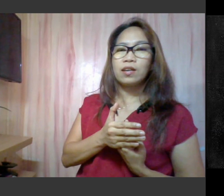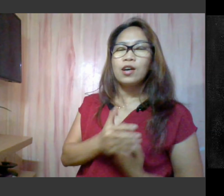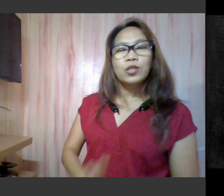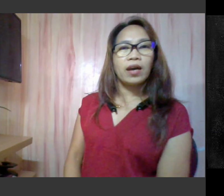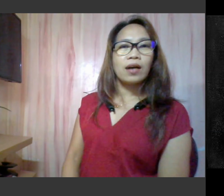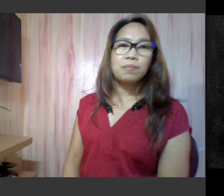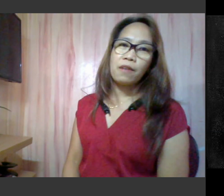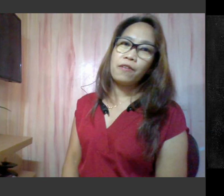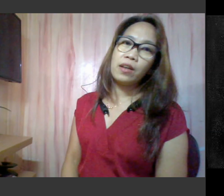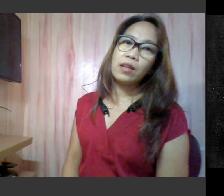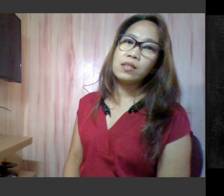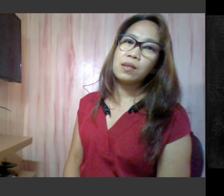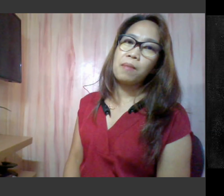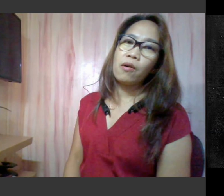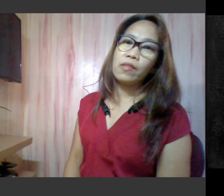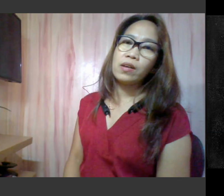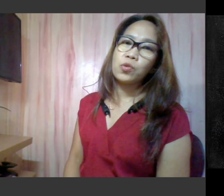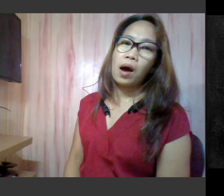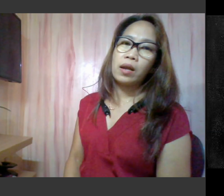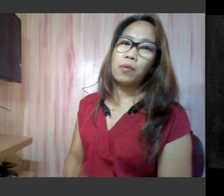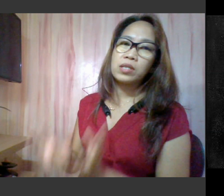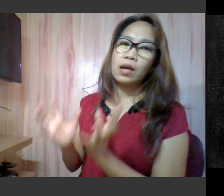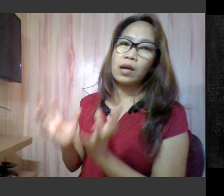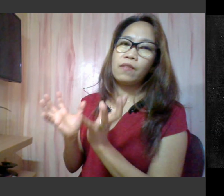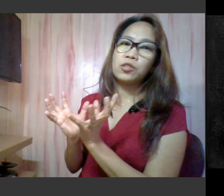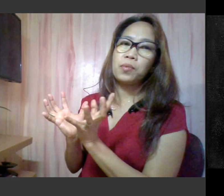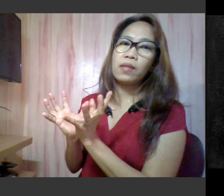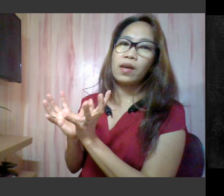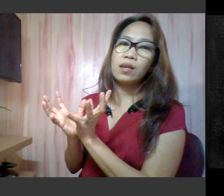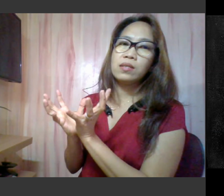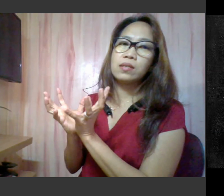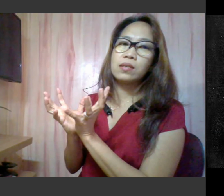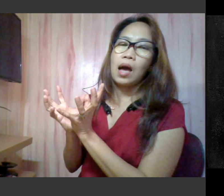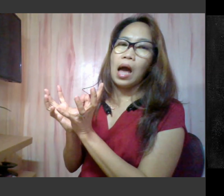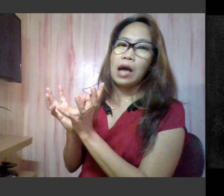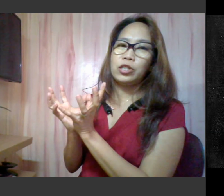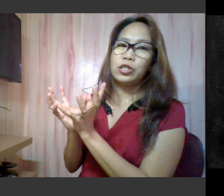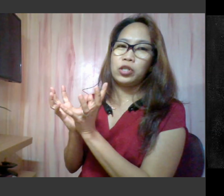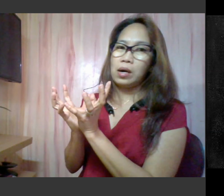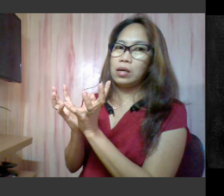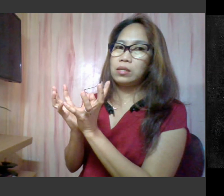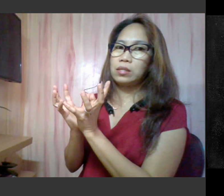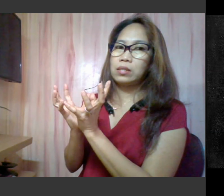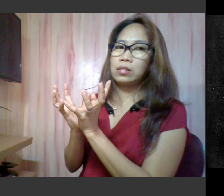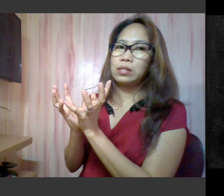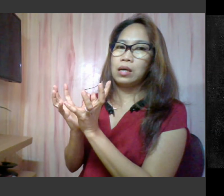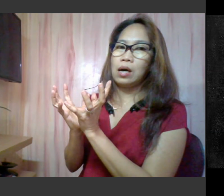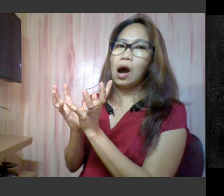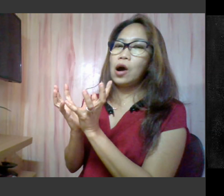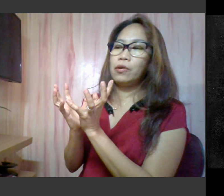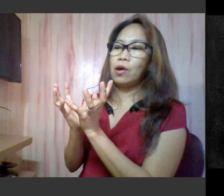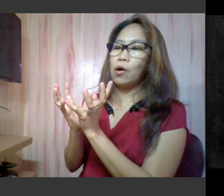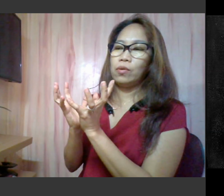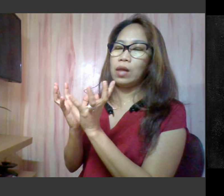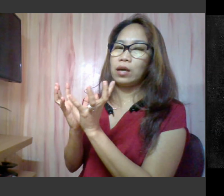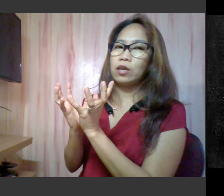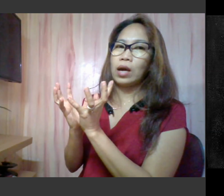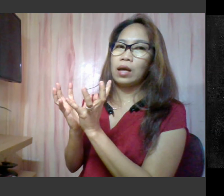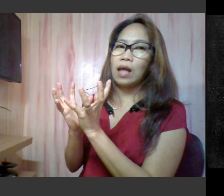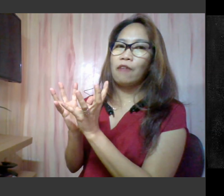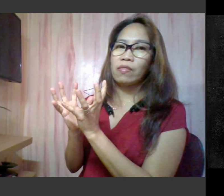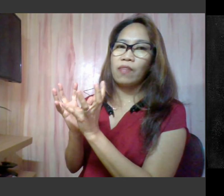quarantine. So when I asked my friend Liz about this one, I was kind of like doing this, and she was, oh no,